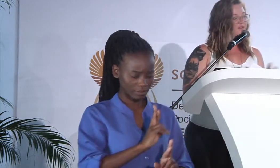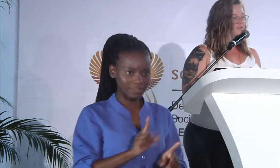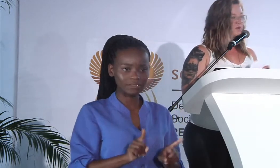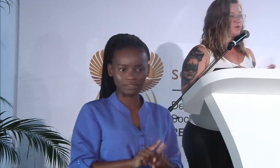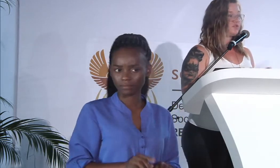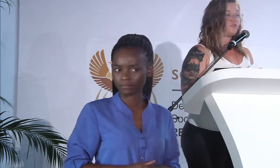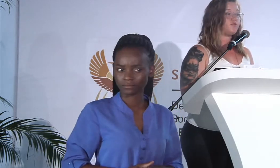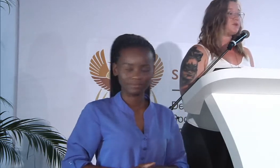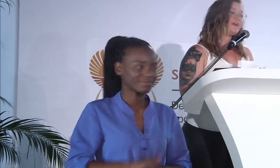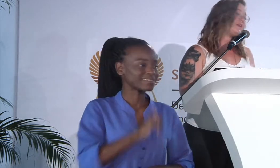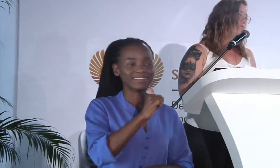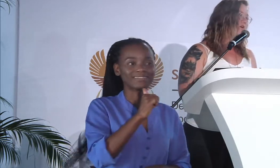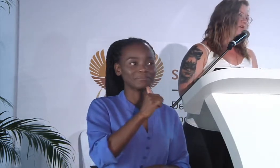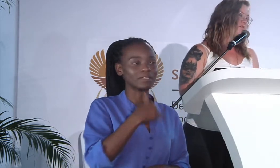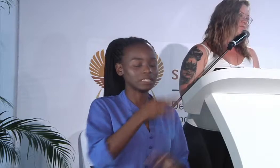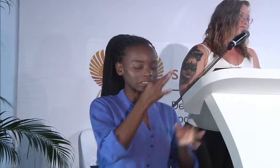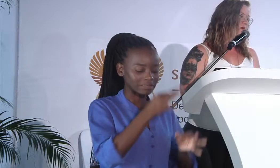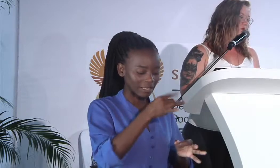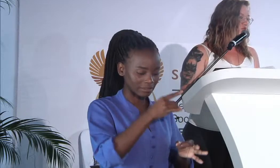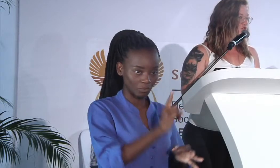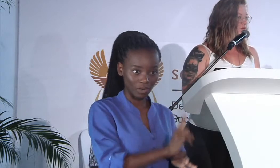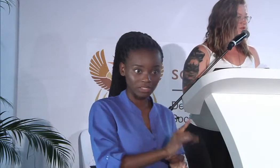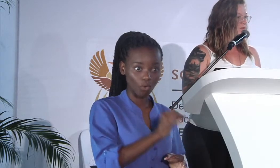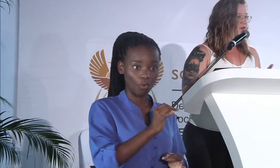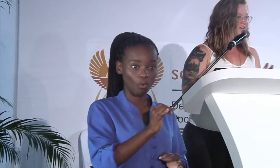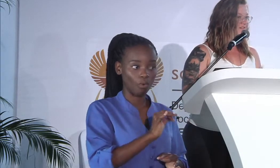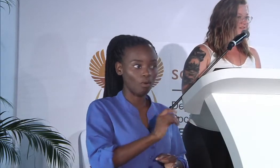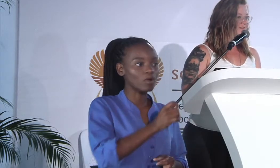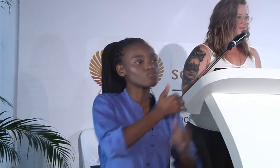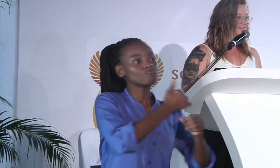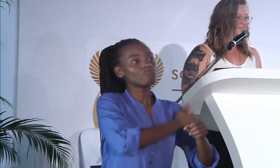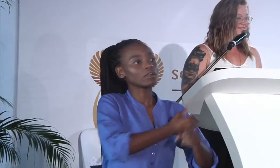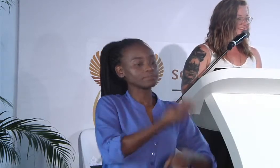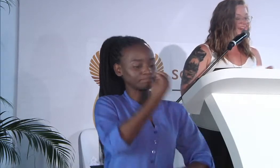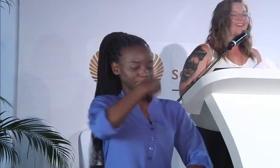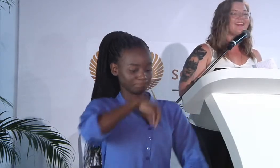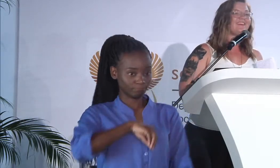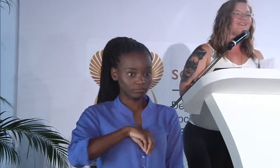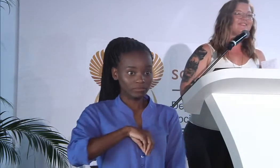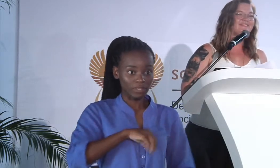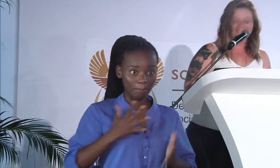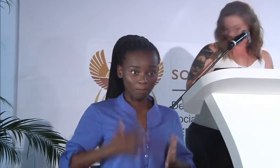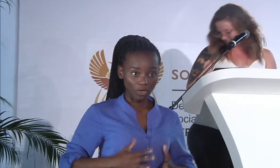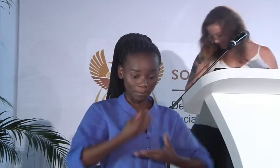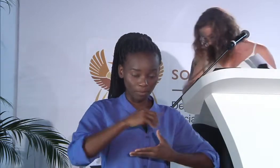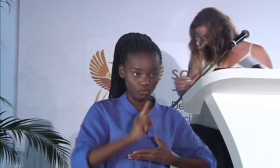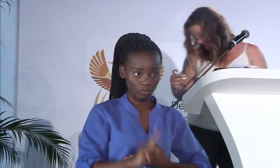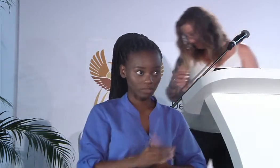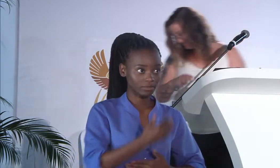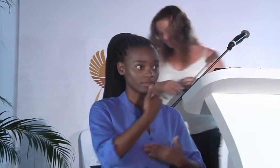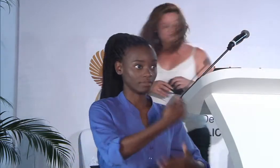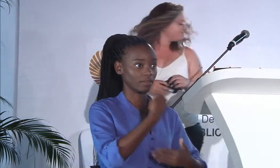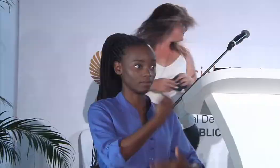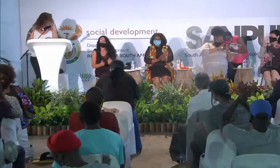regardless of what we choose to put in our bodies or do with our bodies. Thank you.